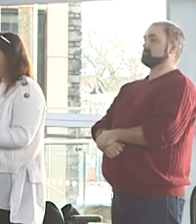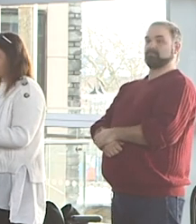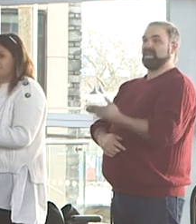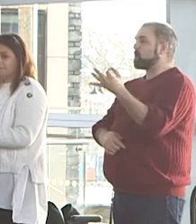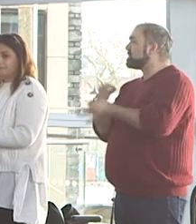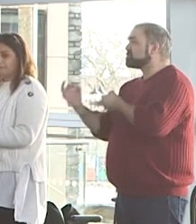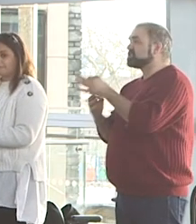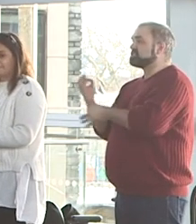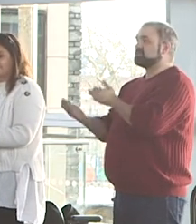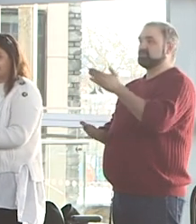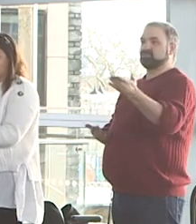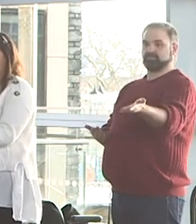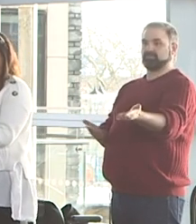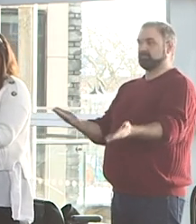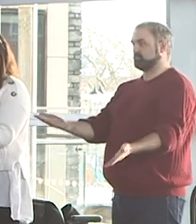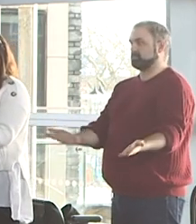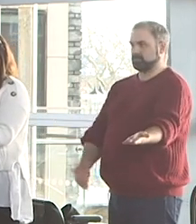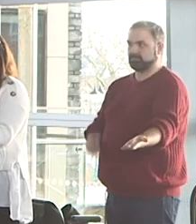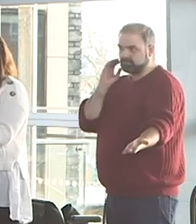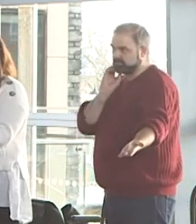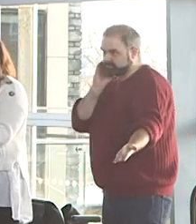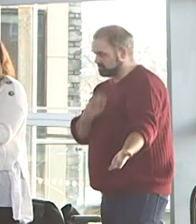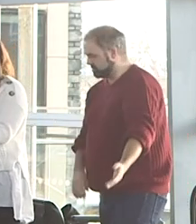Any questions?